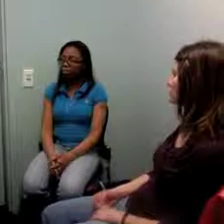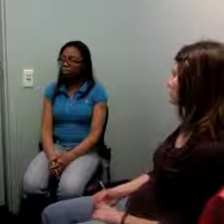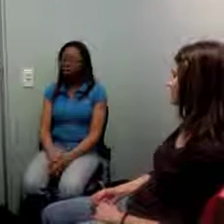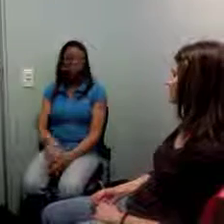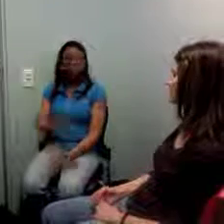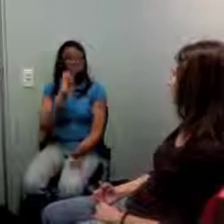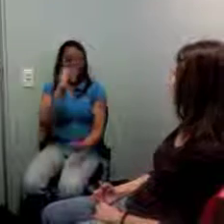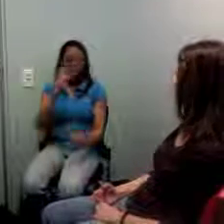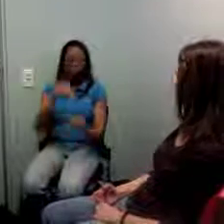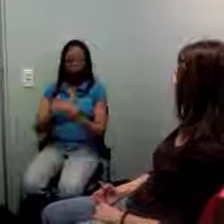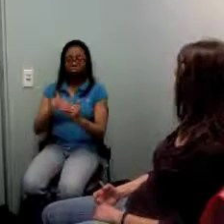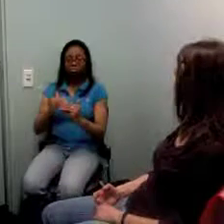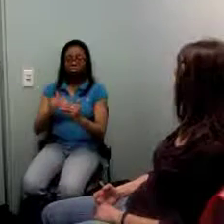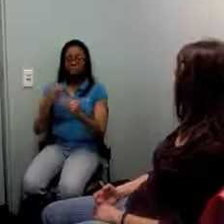week. Next week. I'll try.